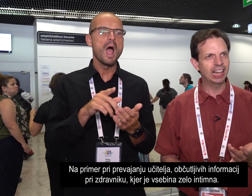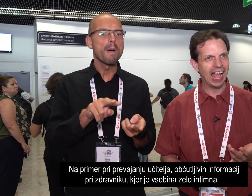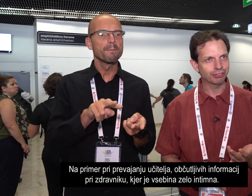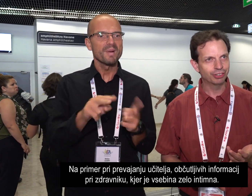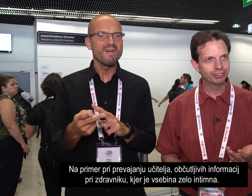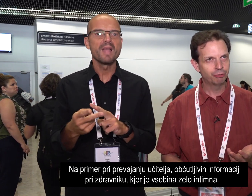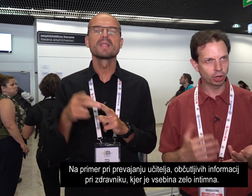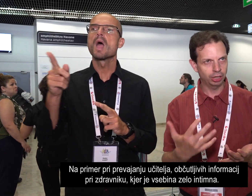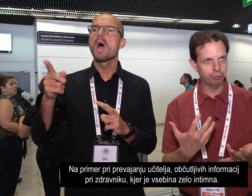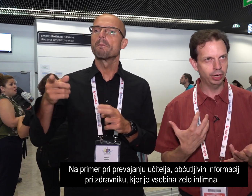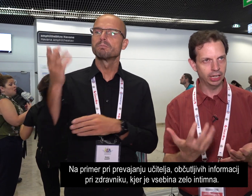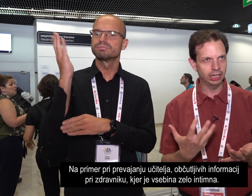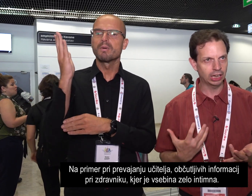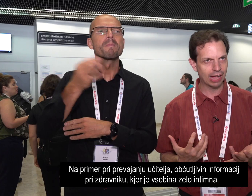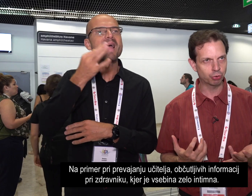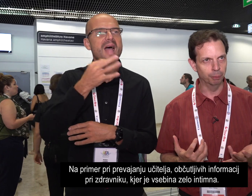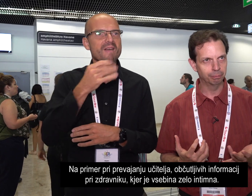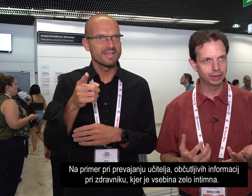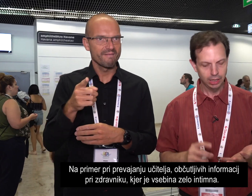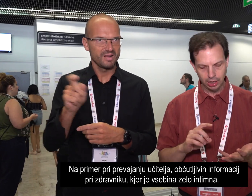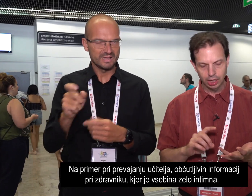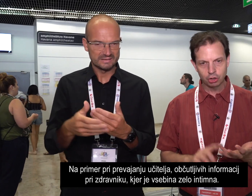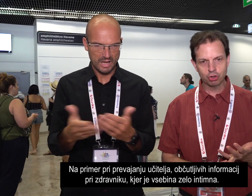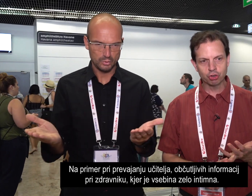translating a class in a classroom,